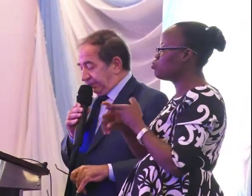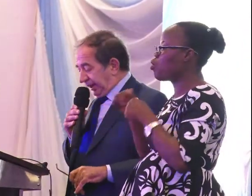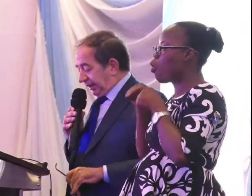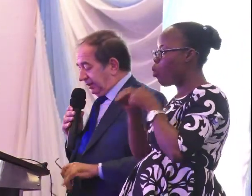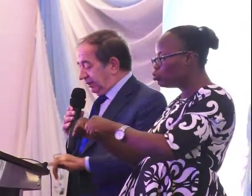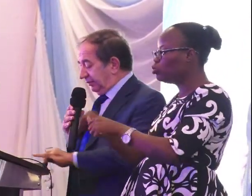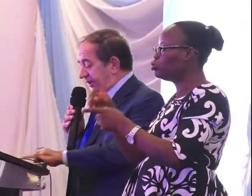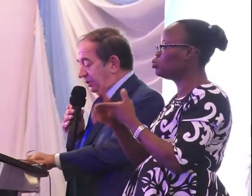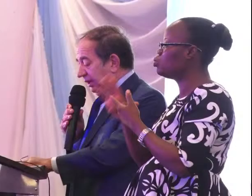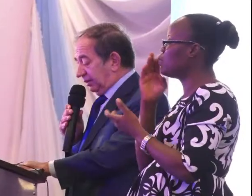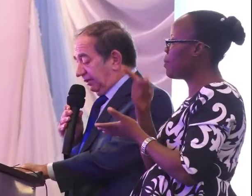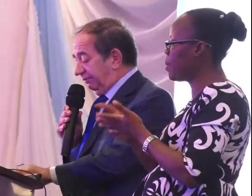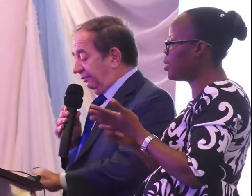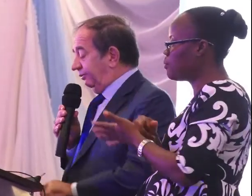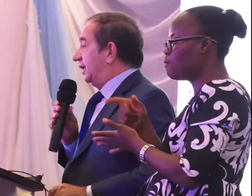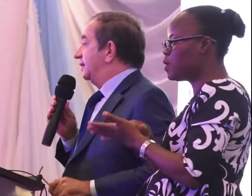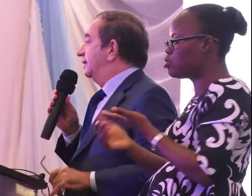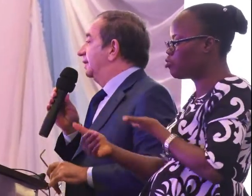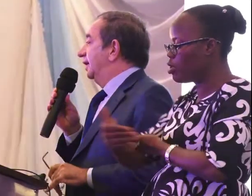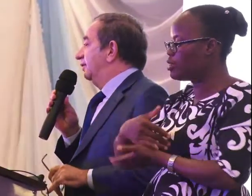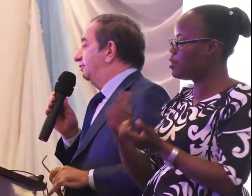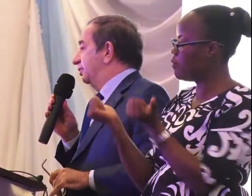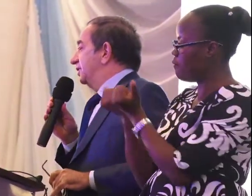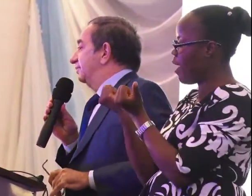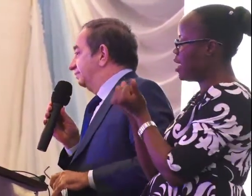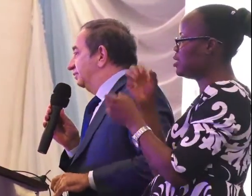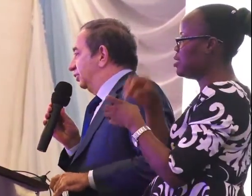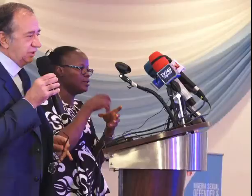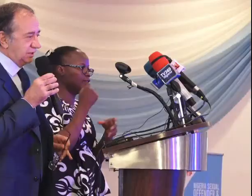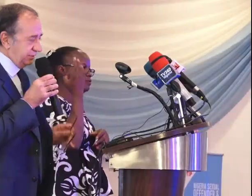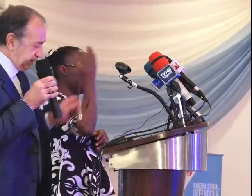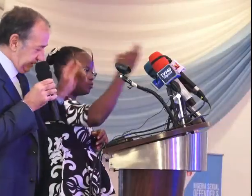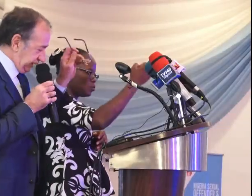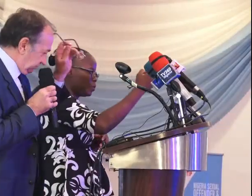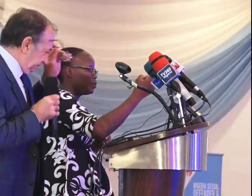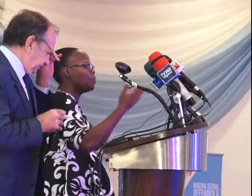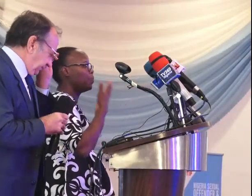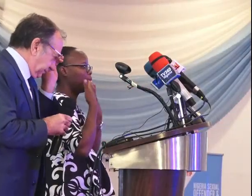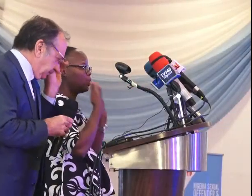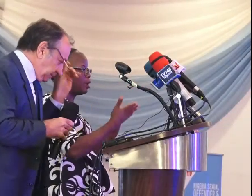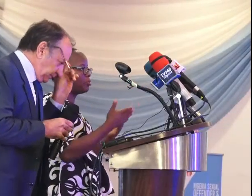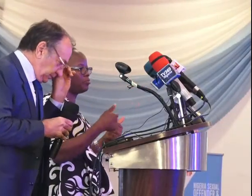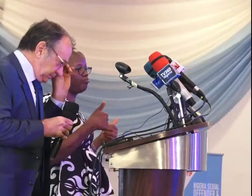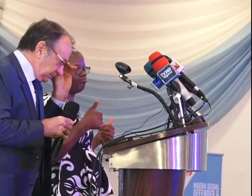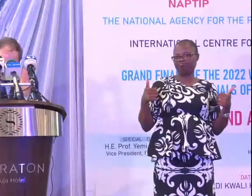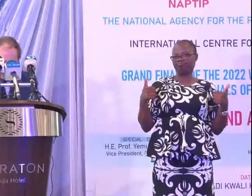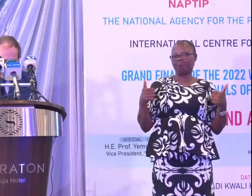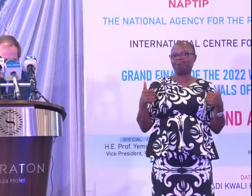be part of this collective fight in the future. Muchas gracias. Thank you.